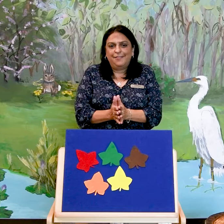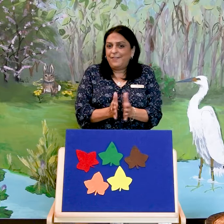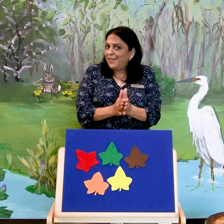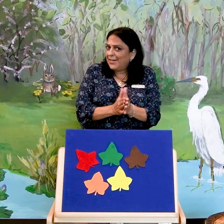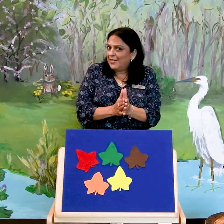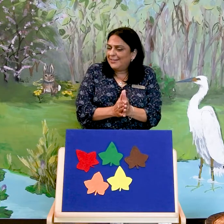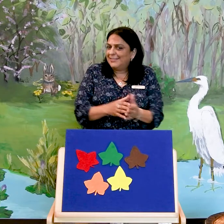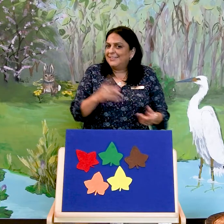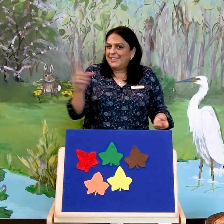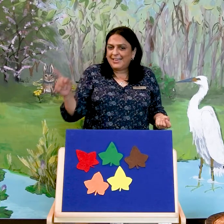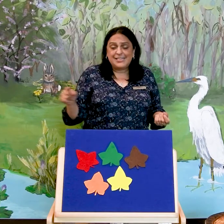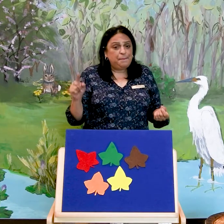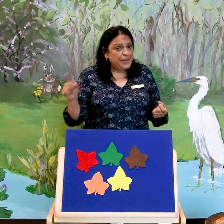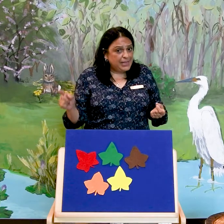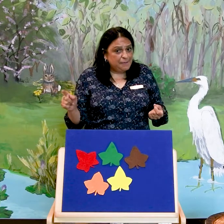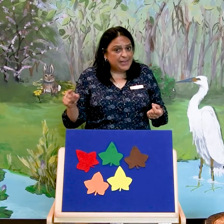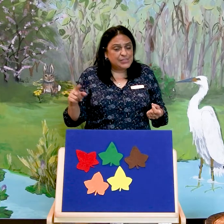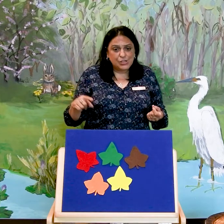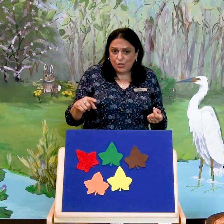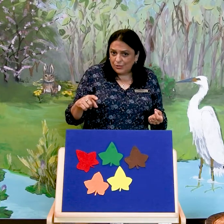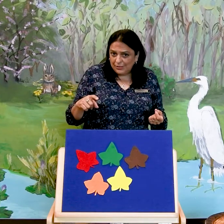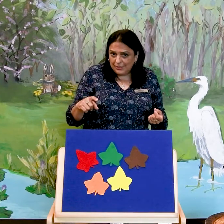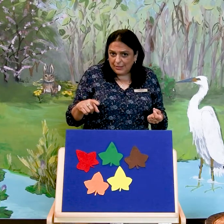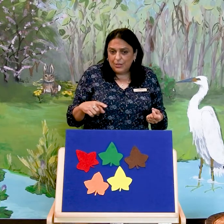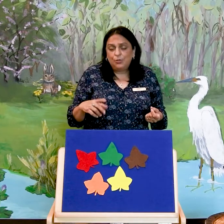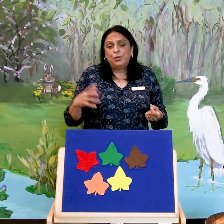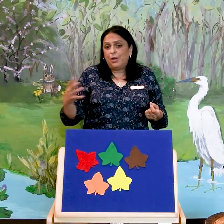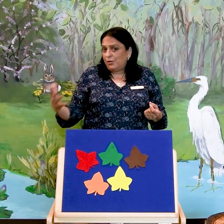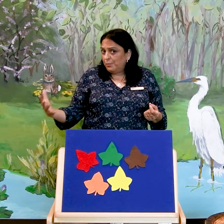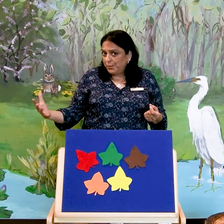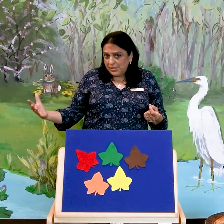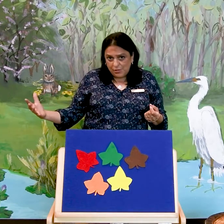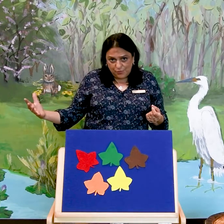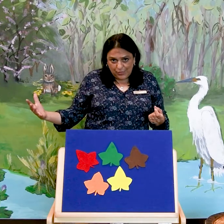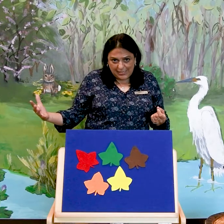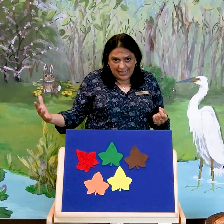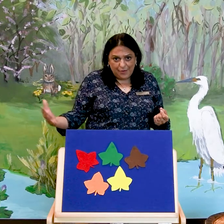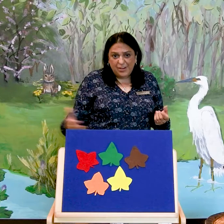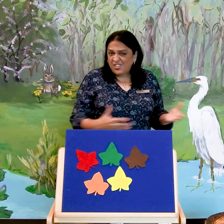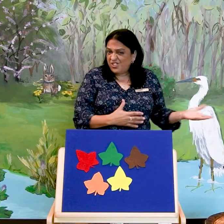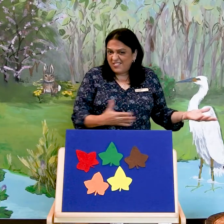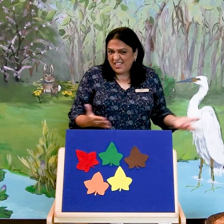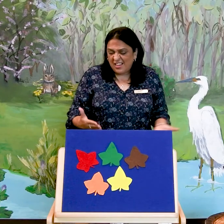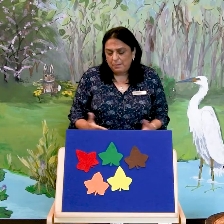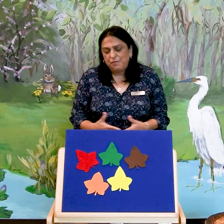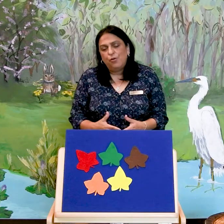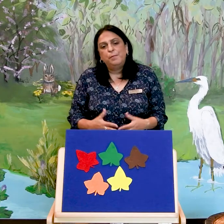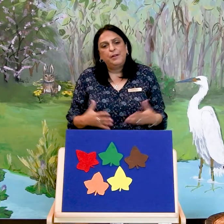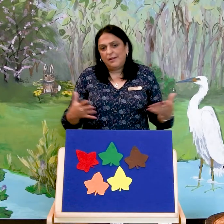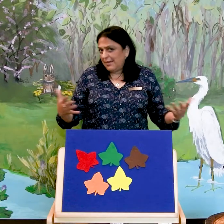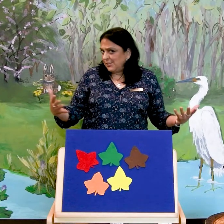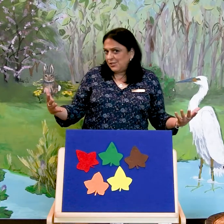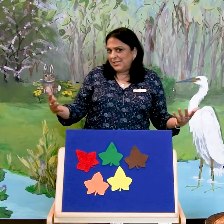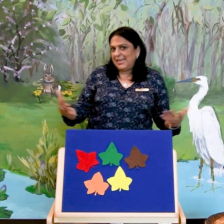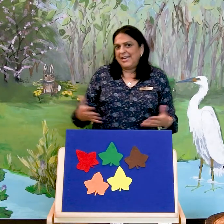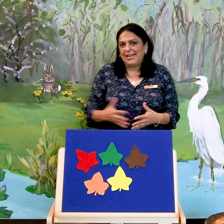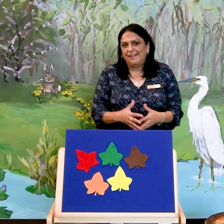Very good. It is a piggyback song to The London Bridge is Falling Down, and I should have said that before, but let's just sing it again.